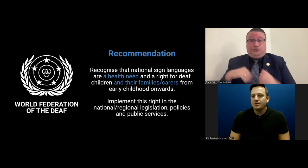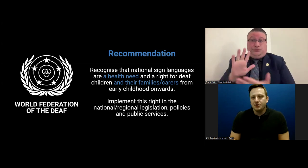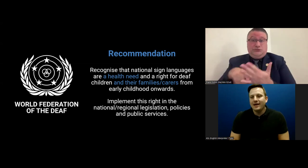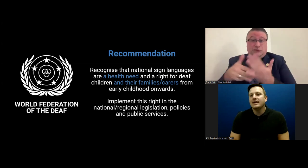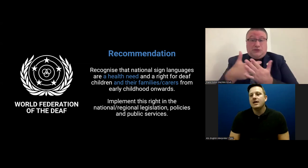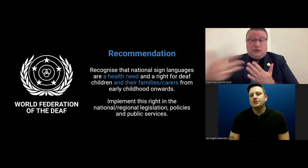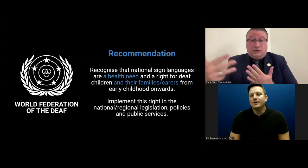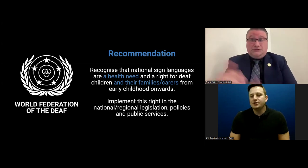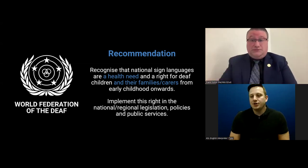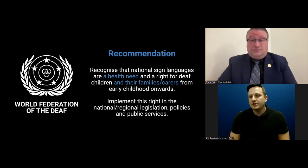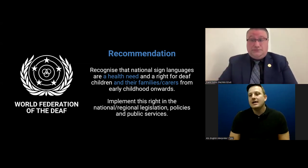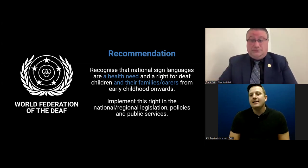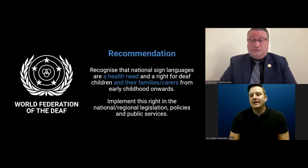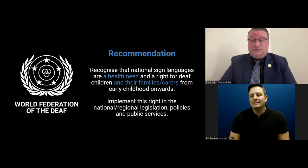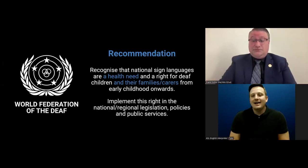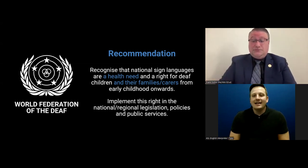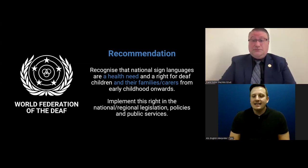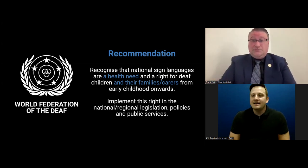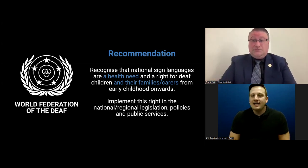we're doing to ensure that kids